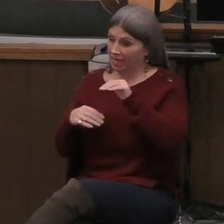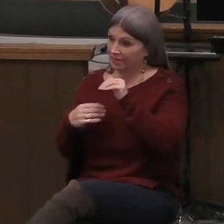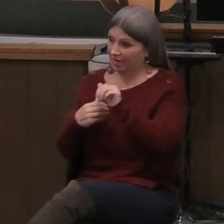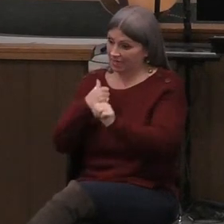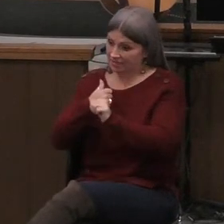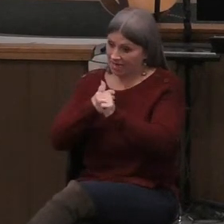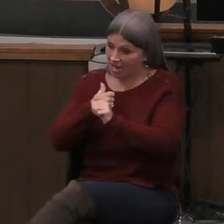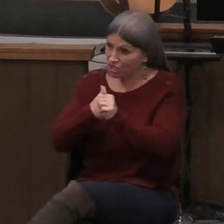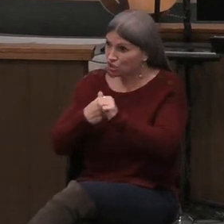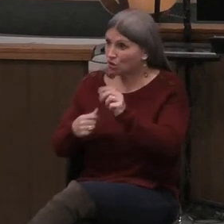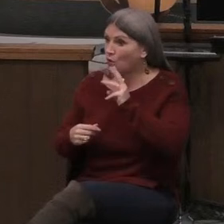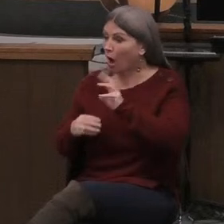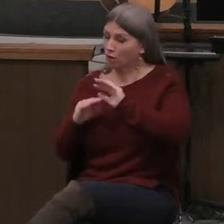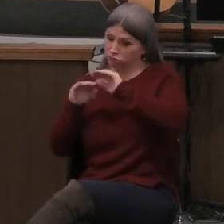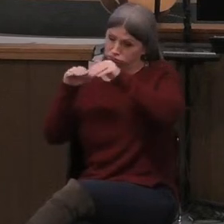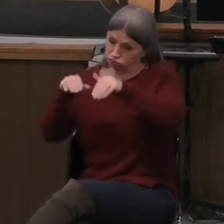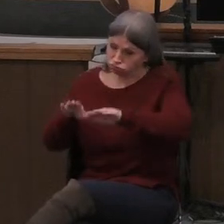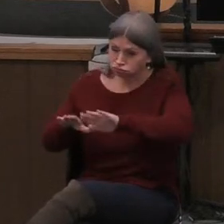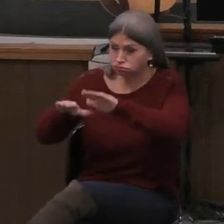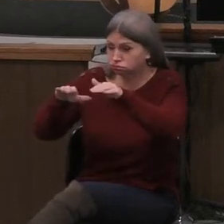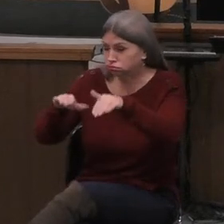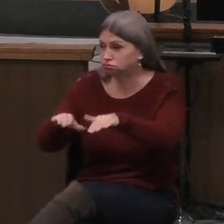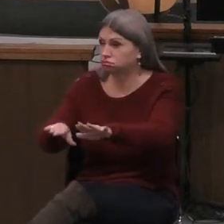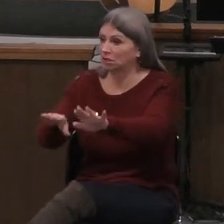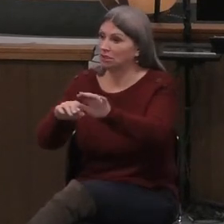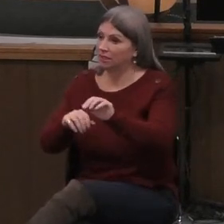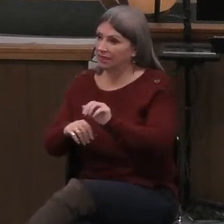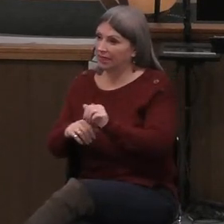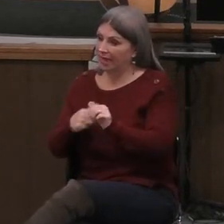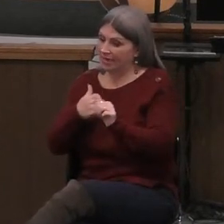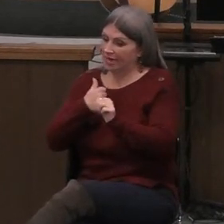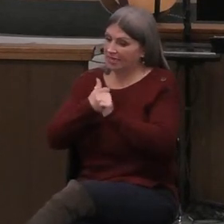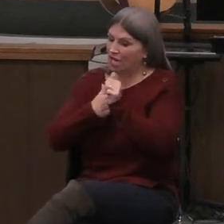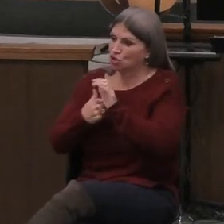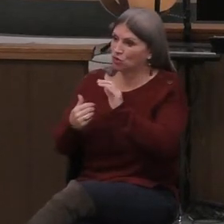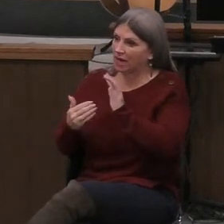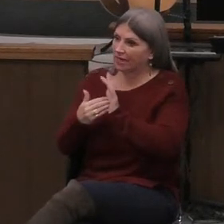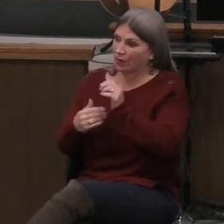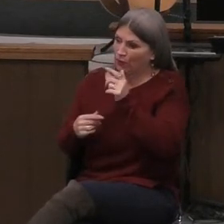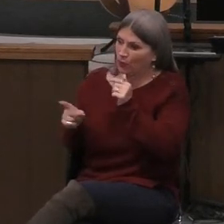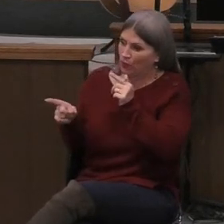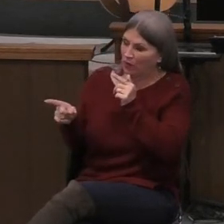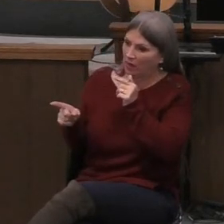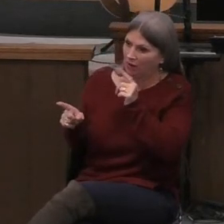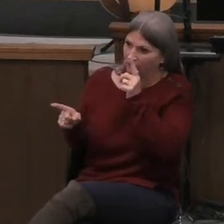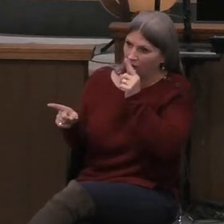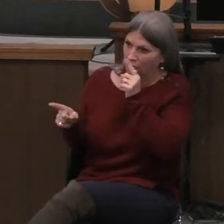danger in the sea, danger from false brothers.